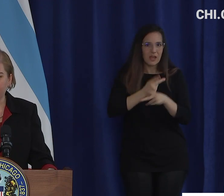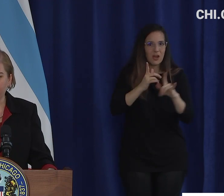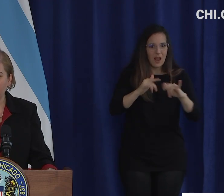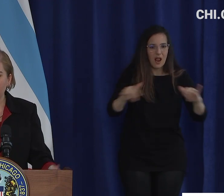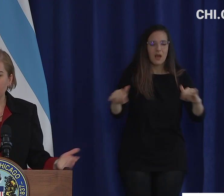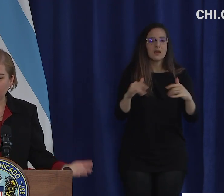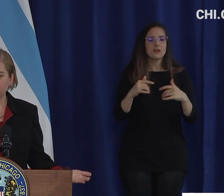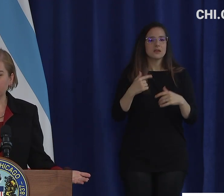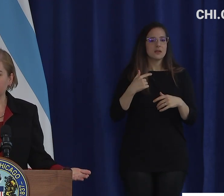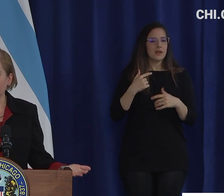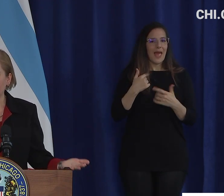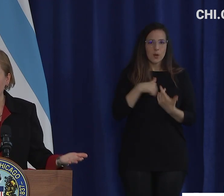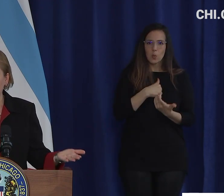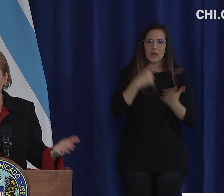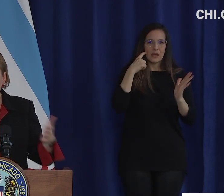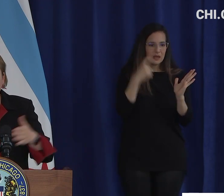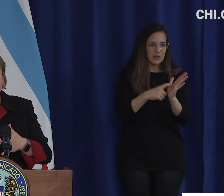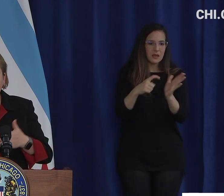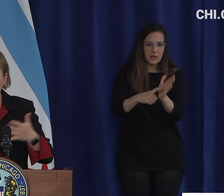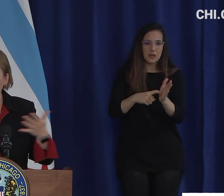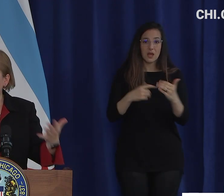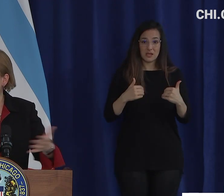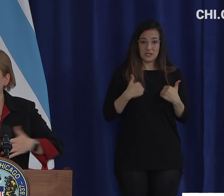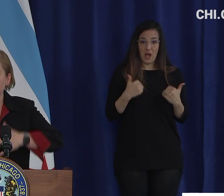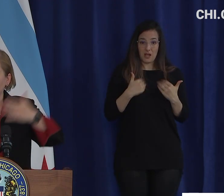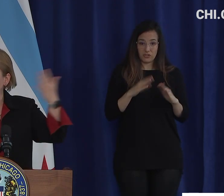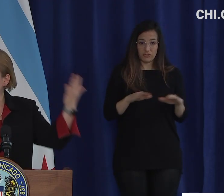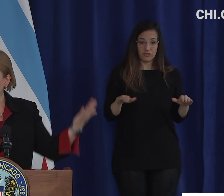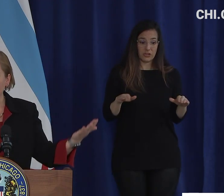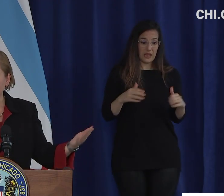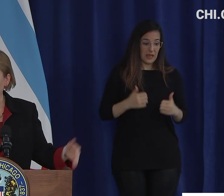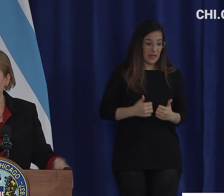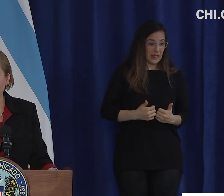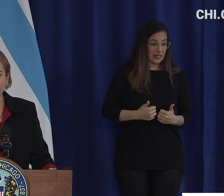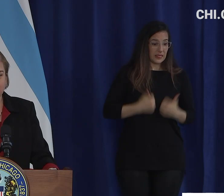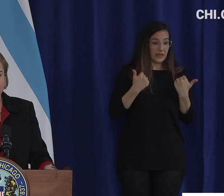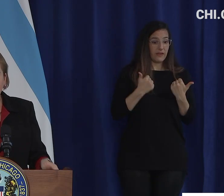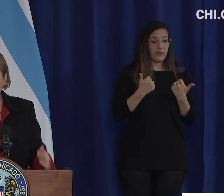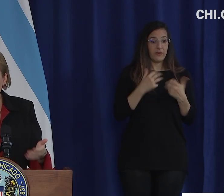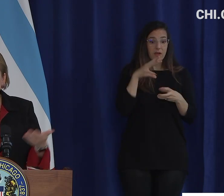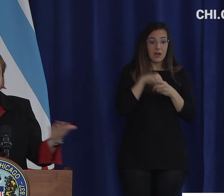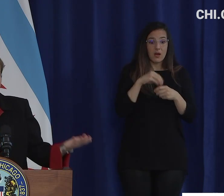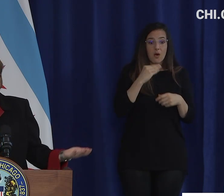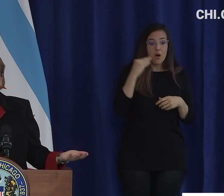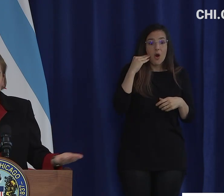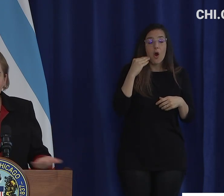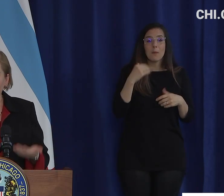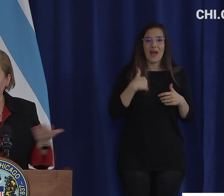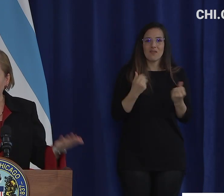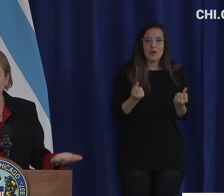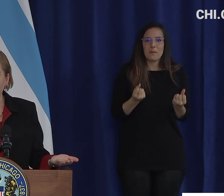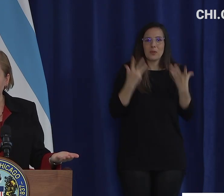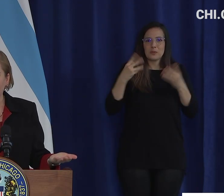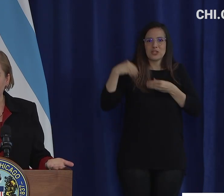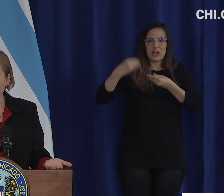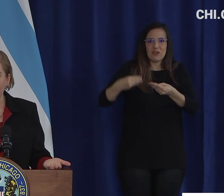examples of young children who live in households with multi-generations. I remember the case investigators